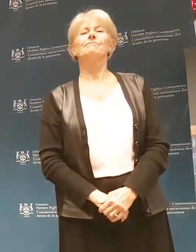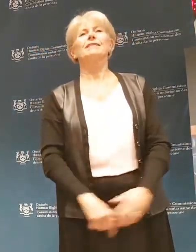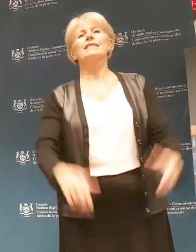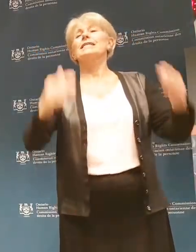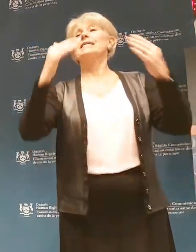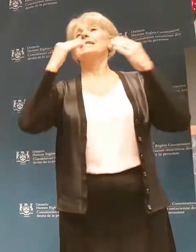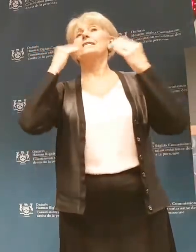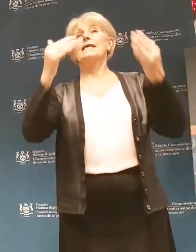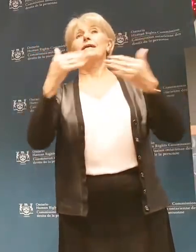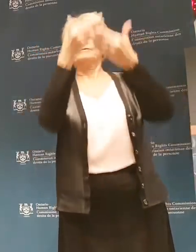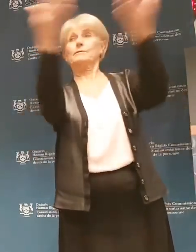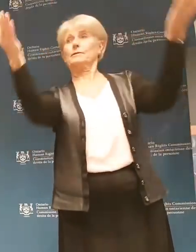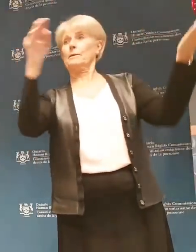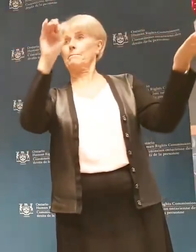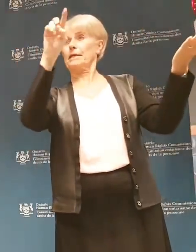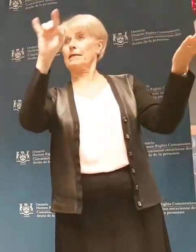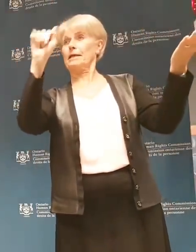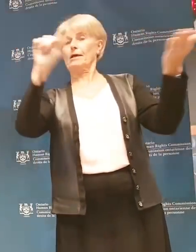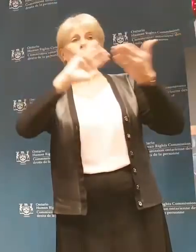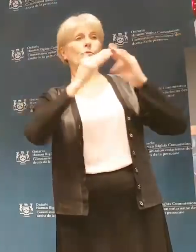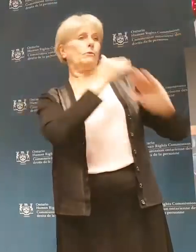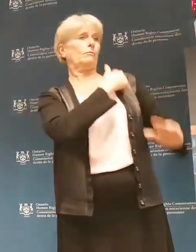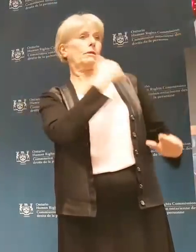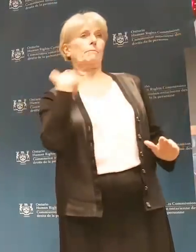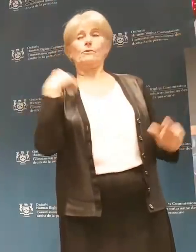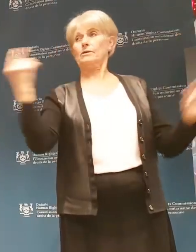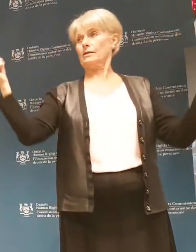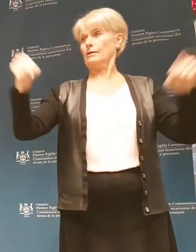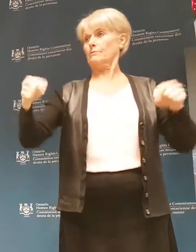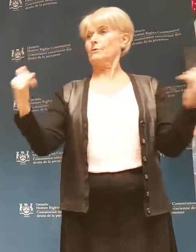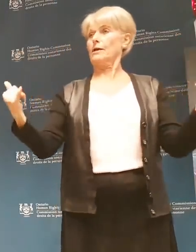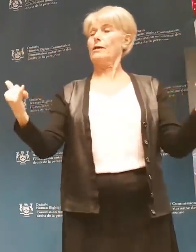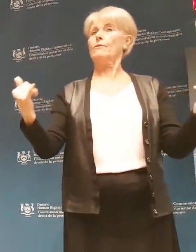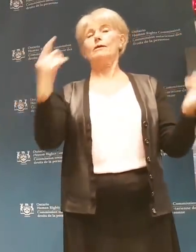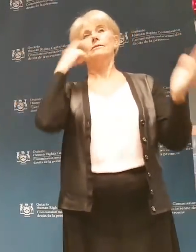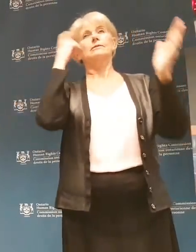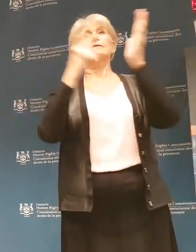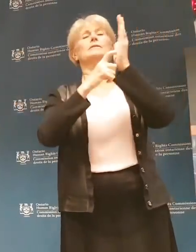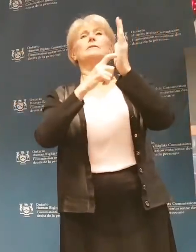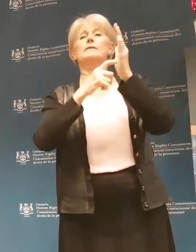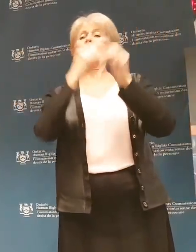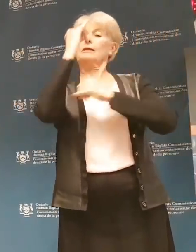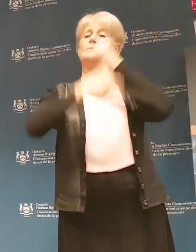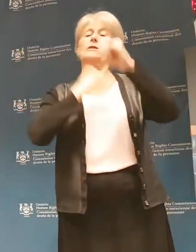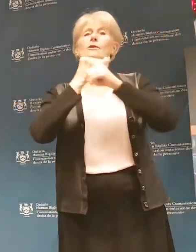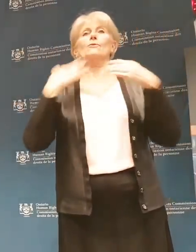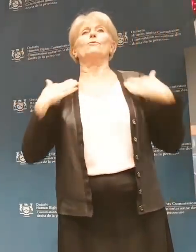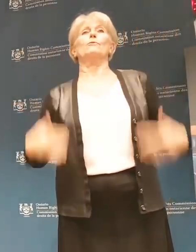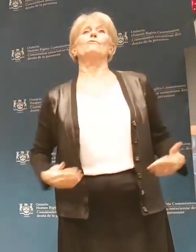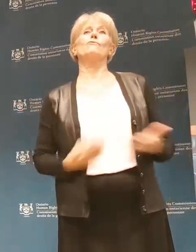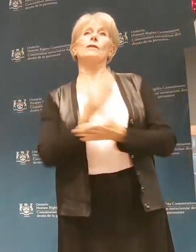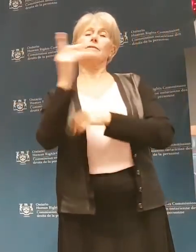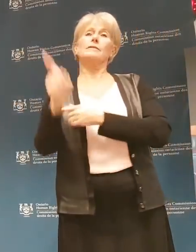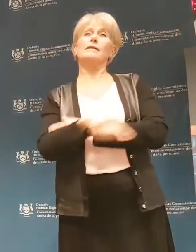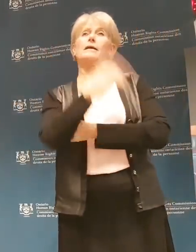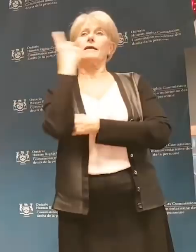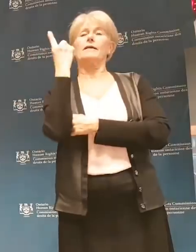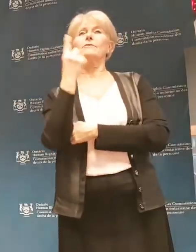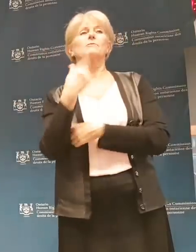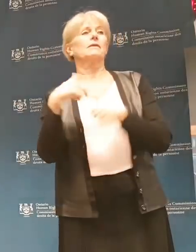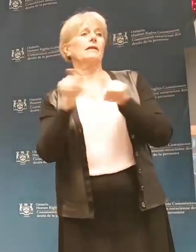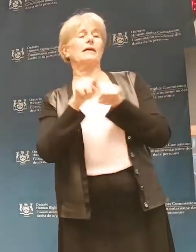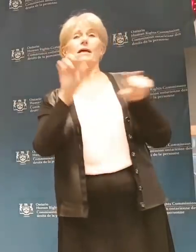Thank you to the media and our community members who have joined us here to mark International Human Rights Day. As